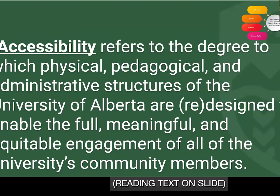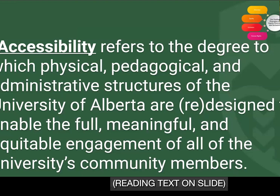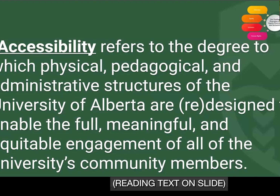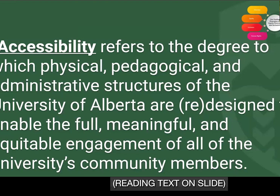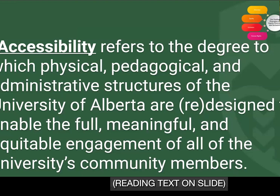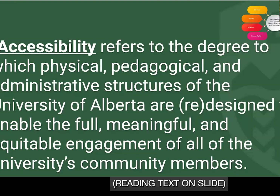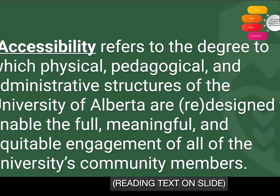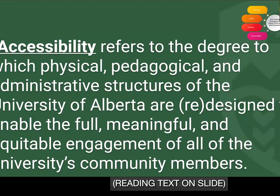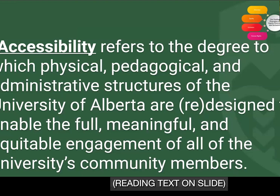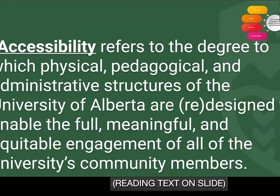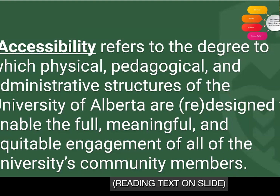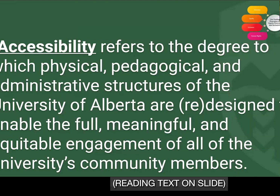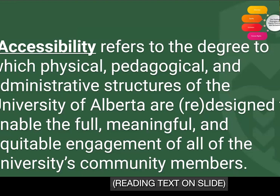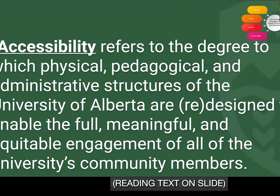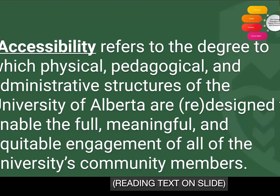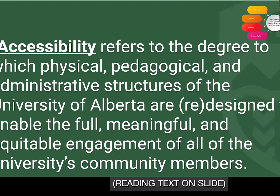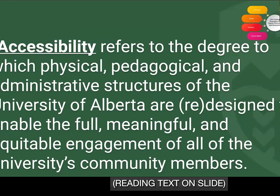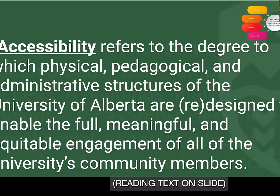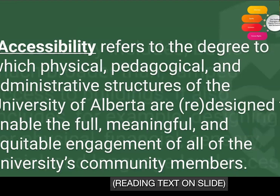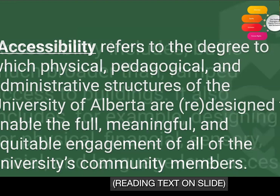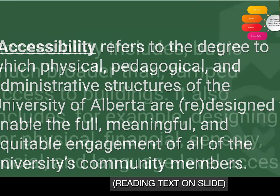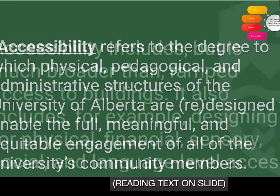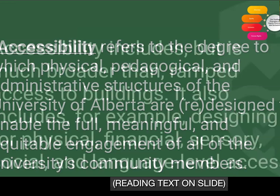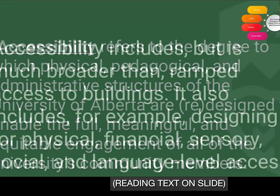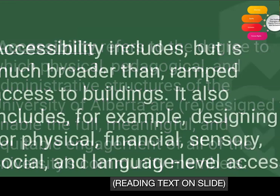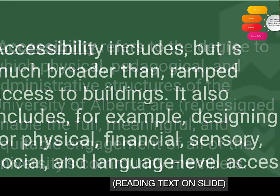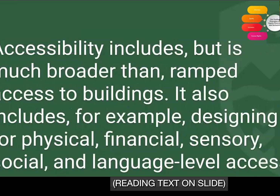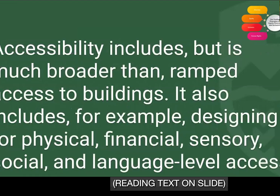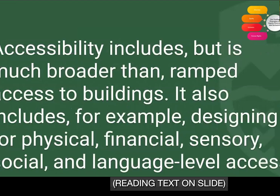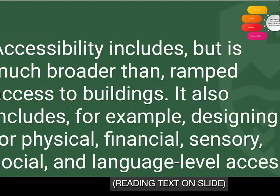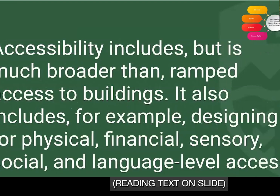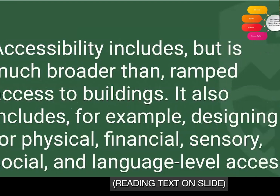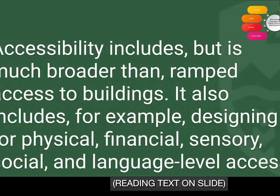of all of the university's community members."